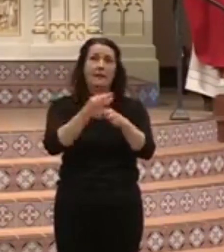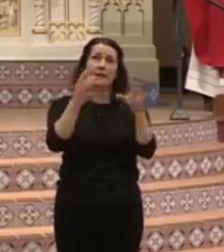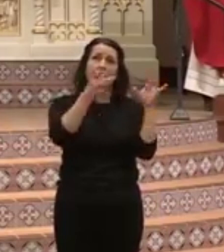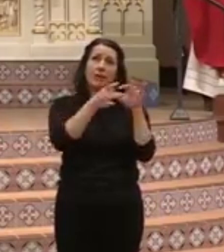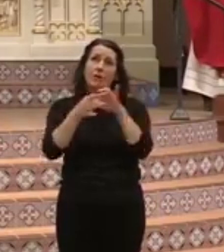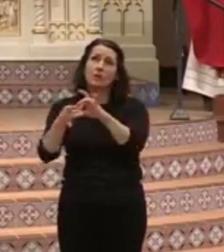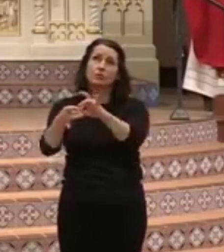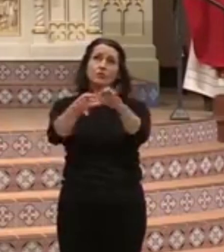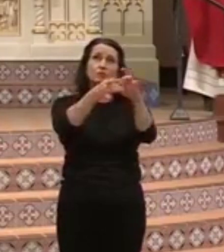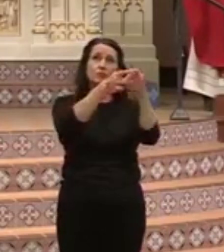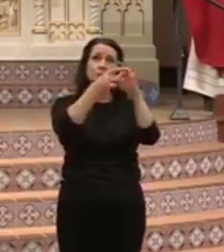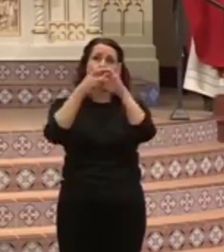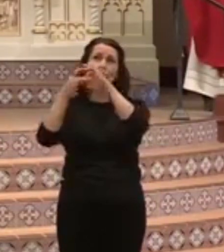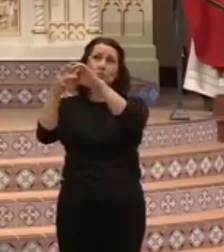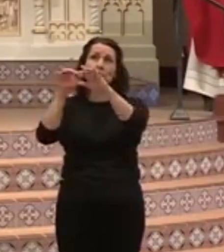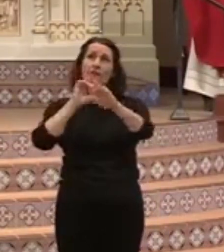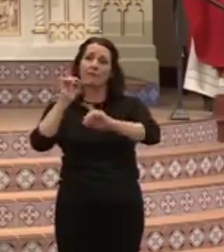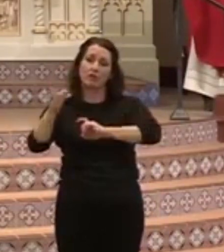of charity.